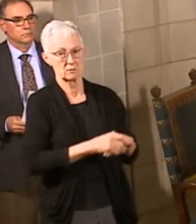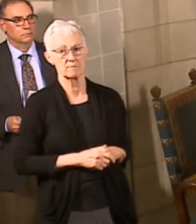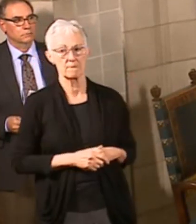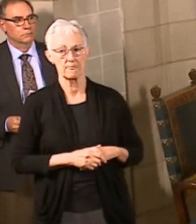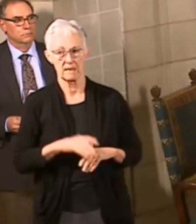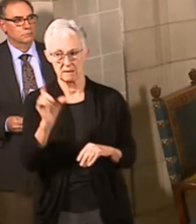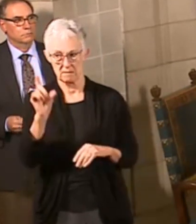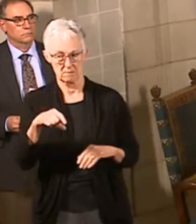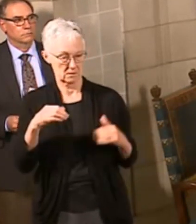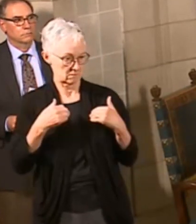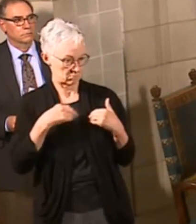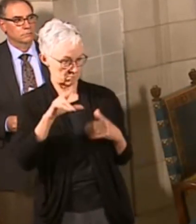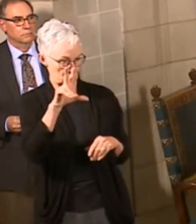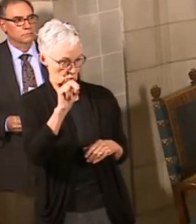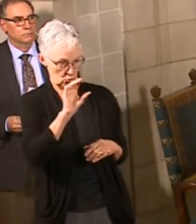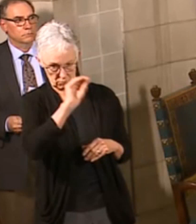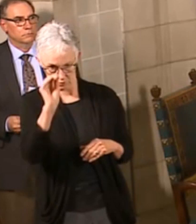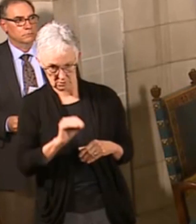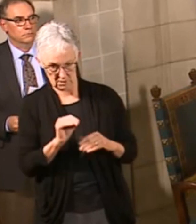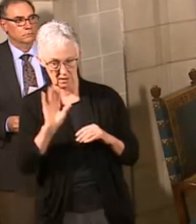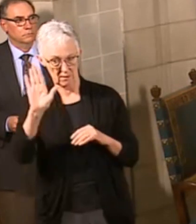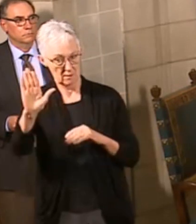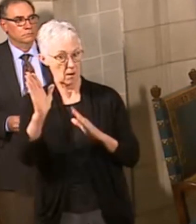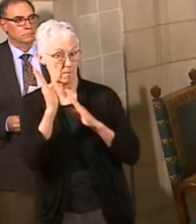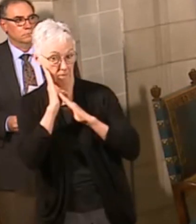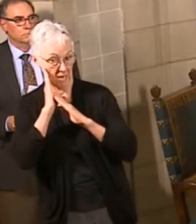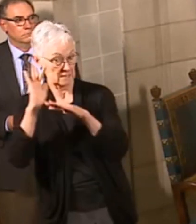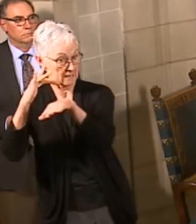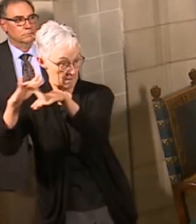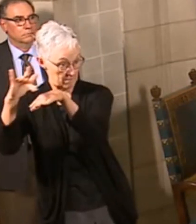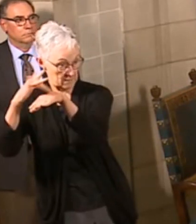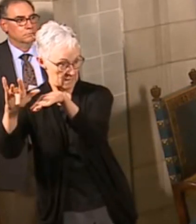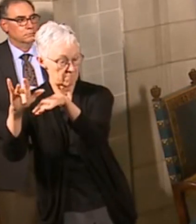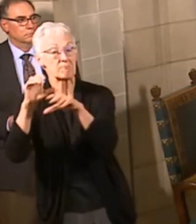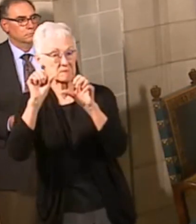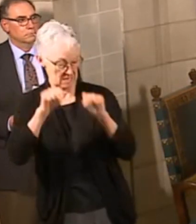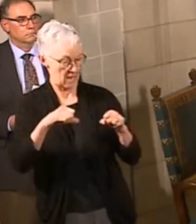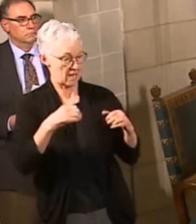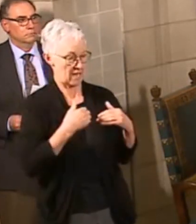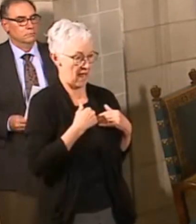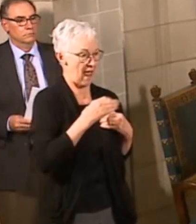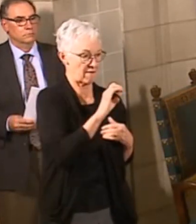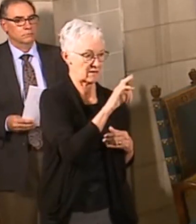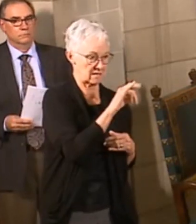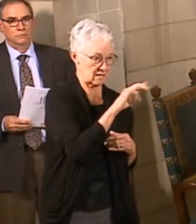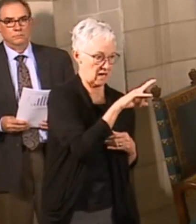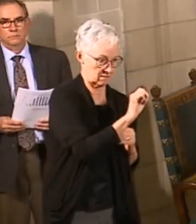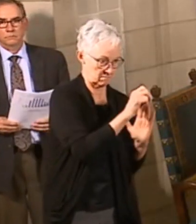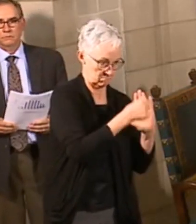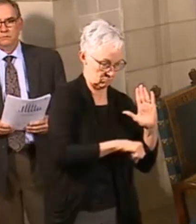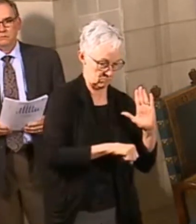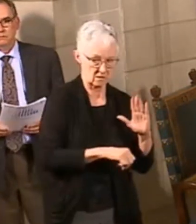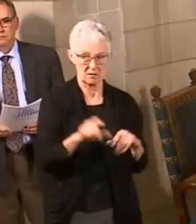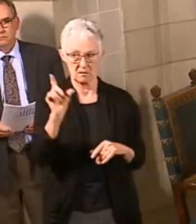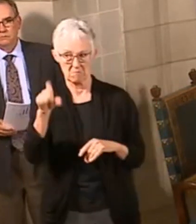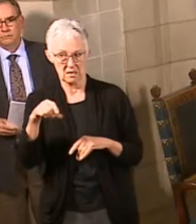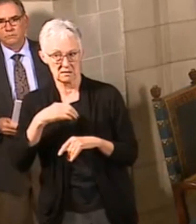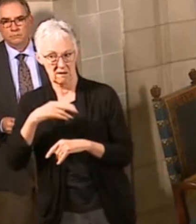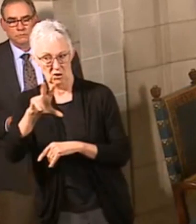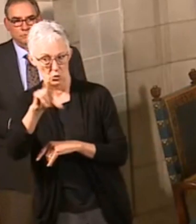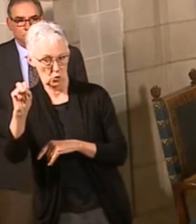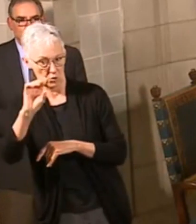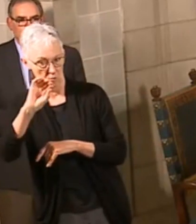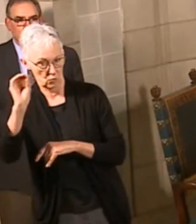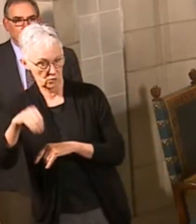hospital must have 30% of their hospital beds open. They must have 30% of their intensive care unit beds open. And they must